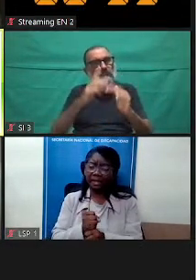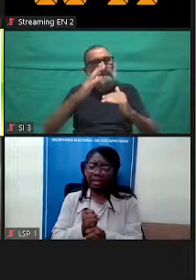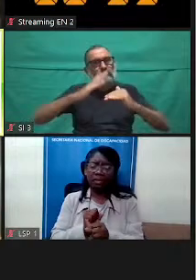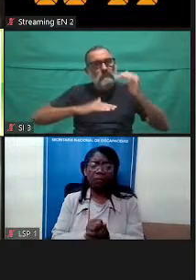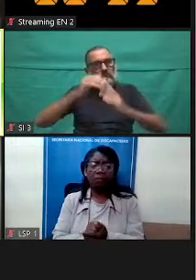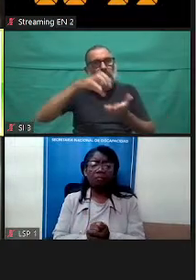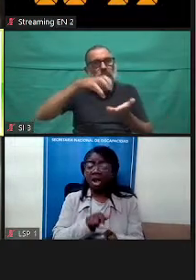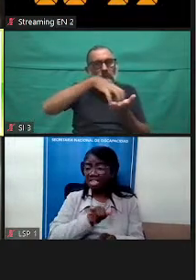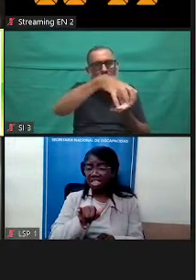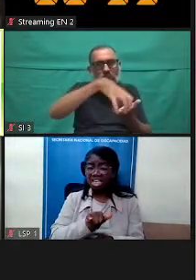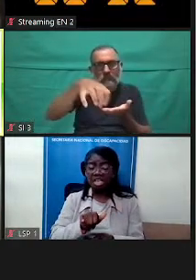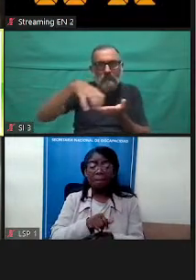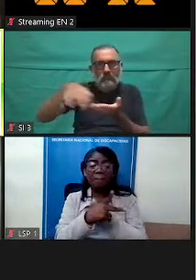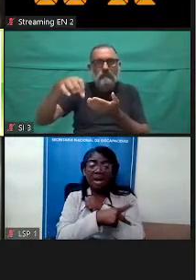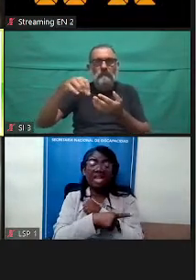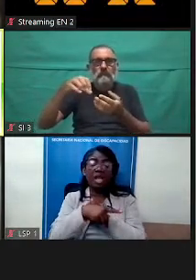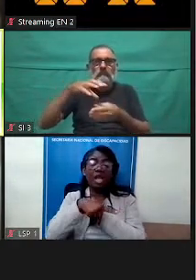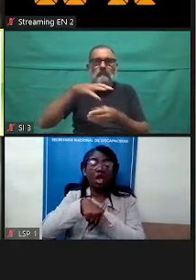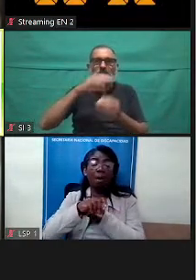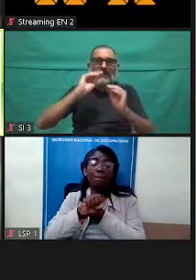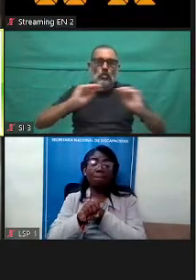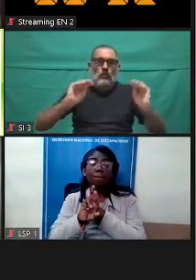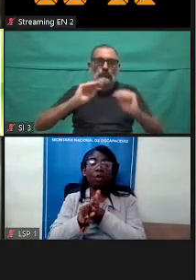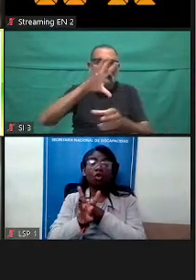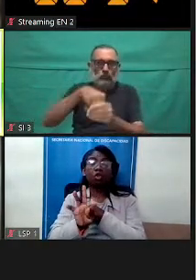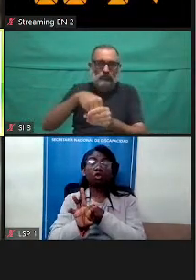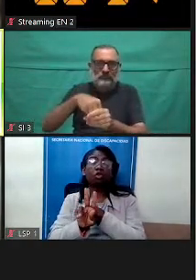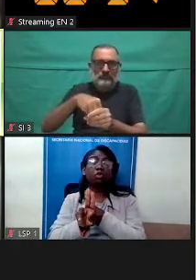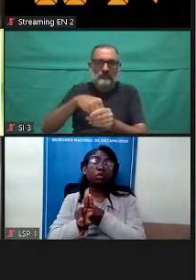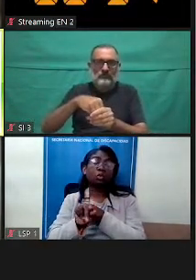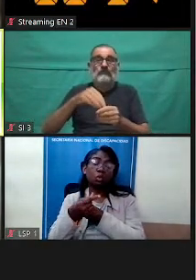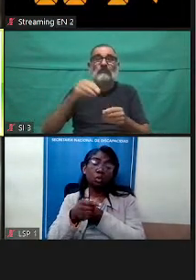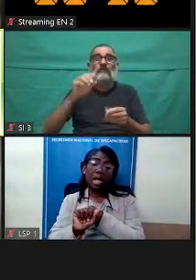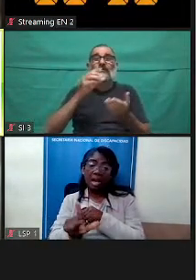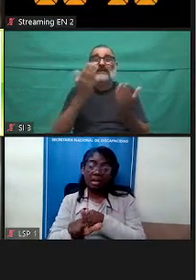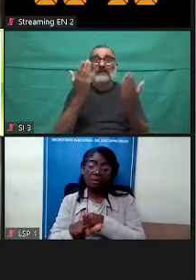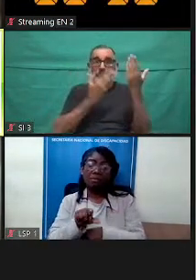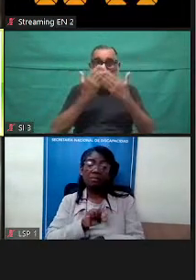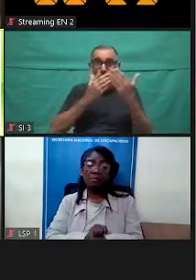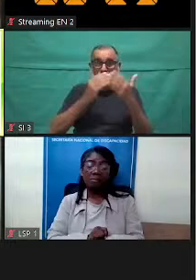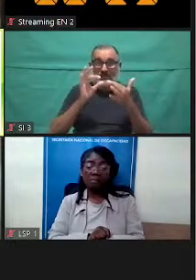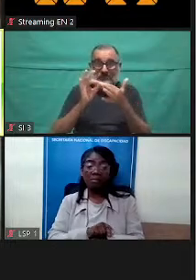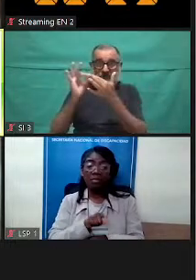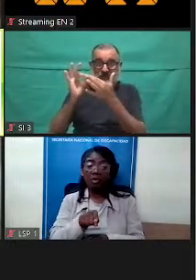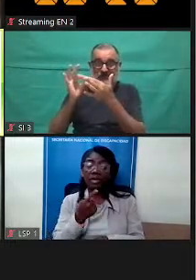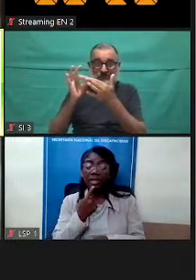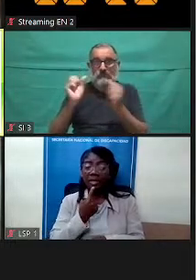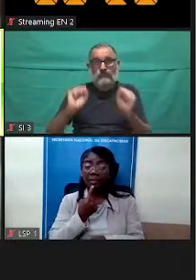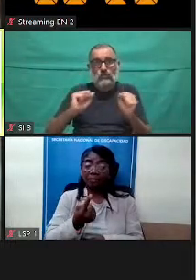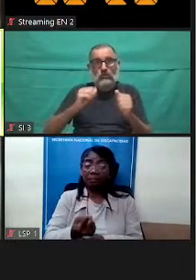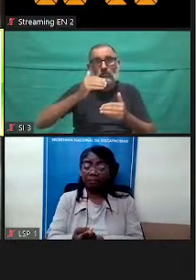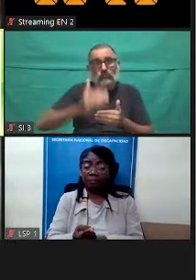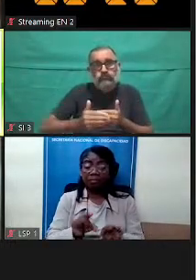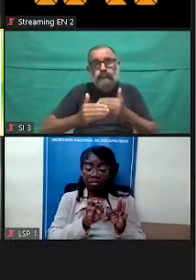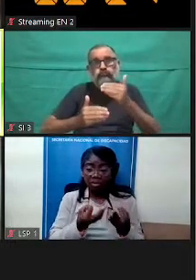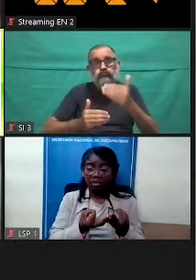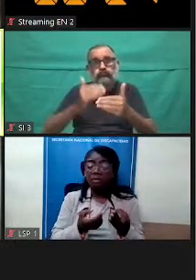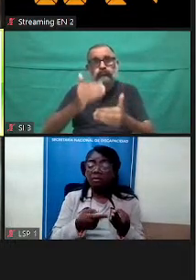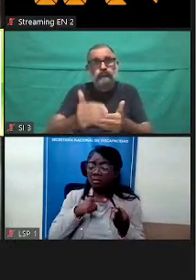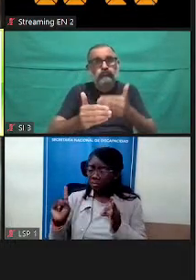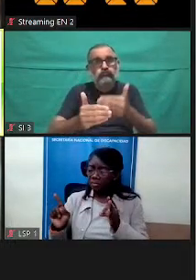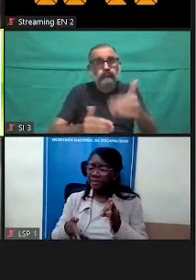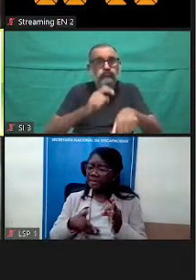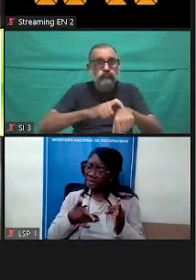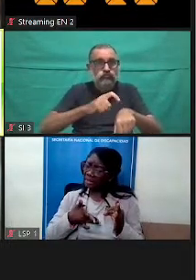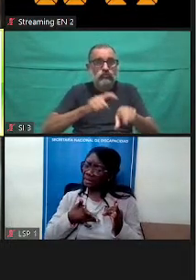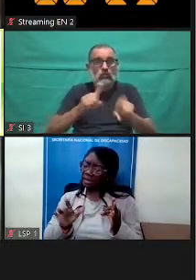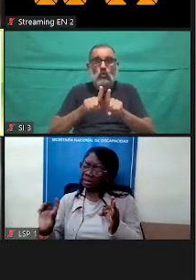towards this areas portugal did that accompanying families and families what are claiming is that they need